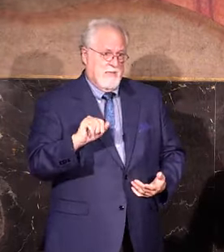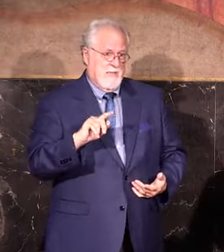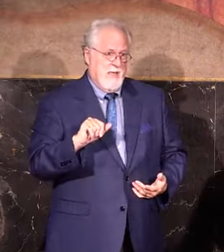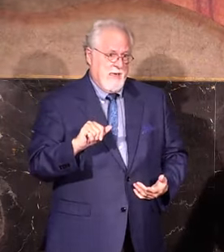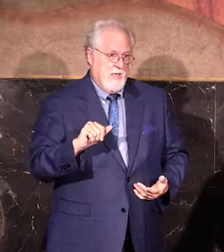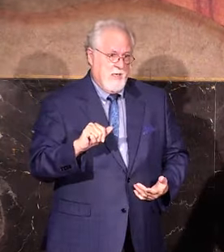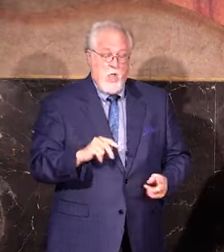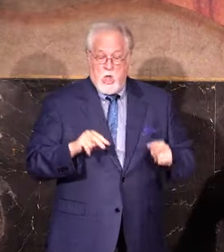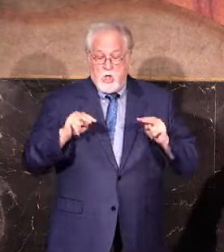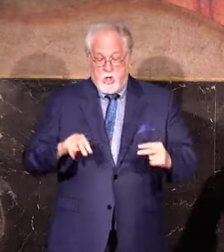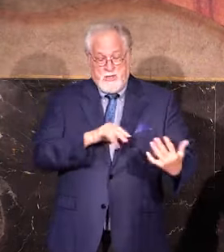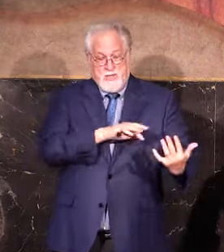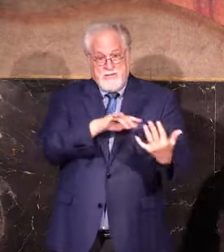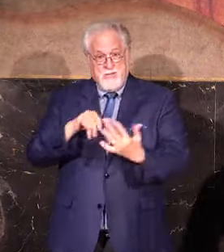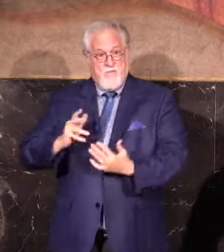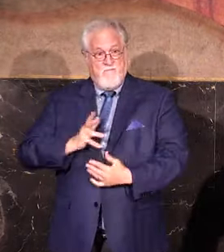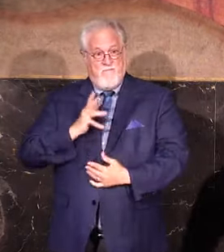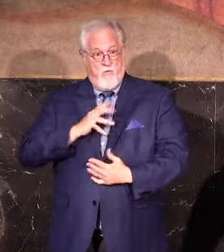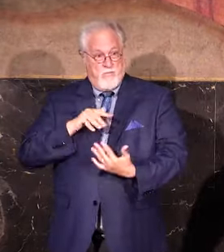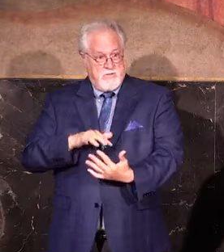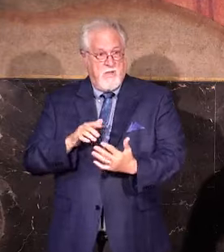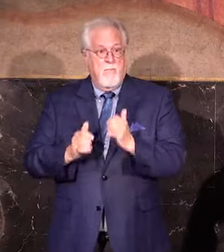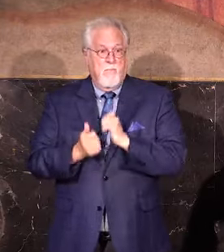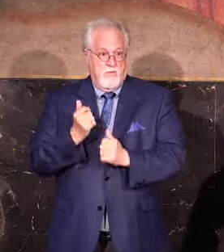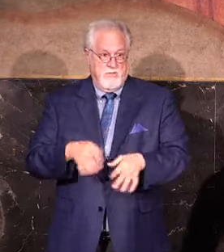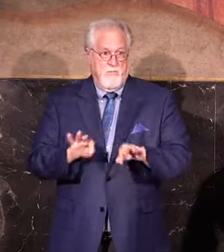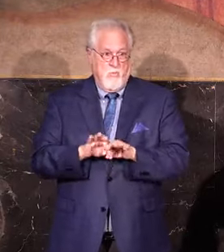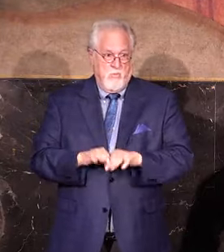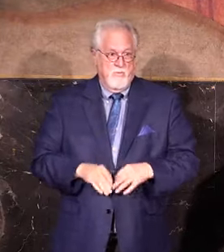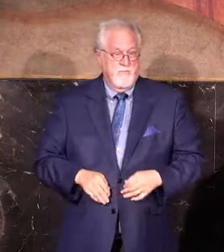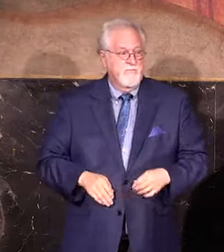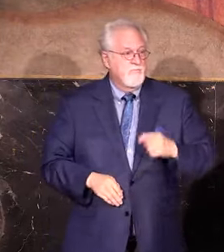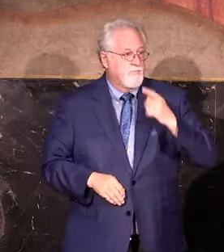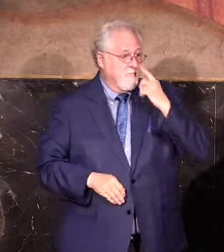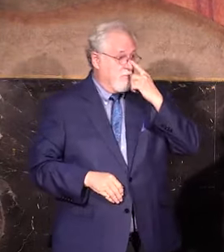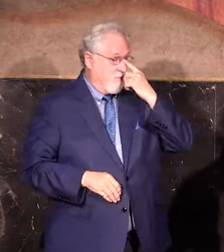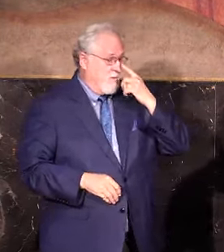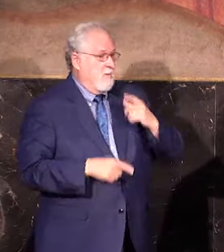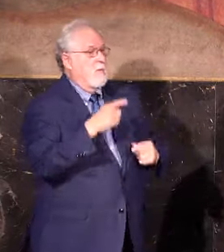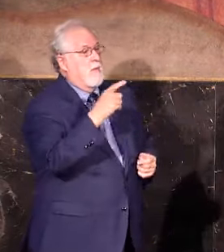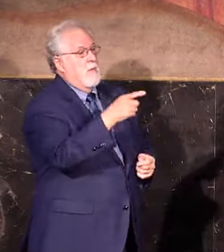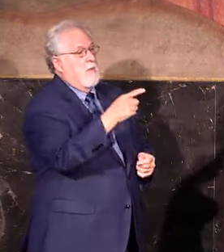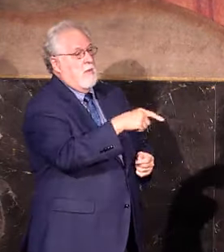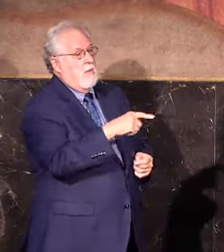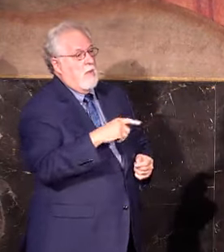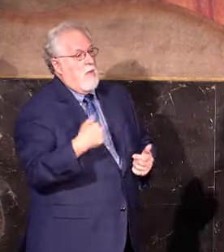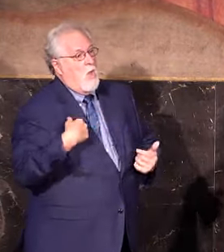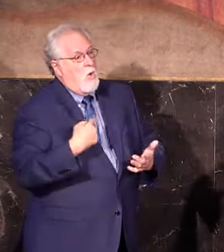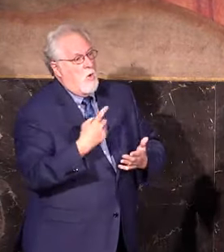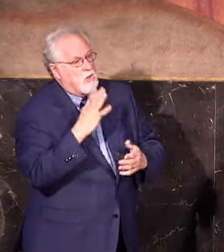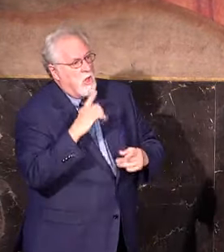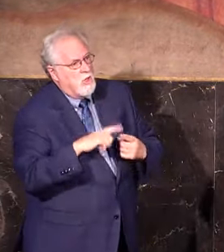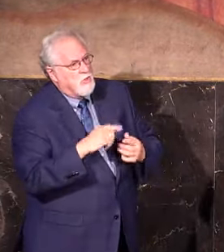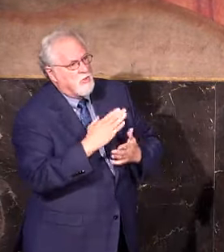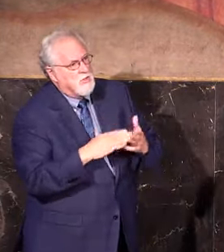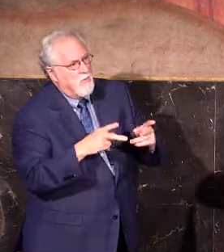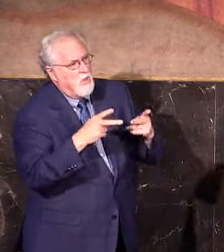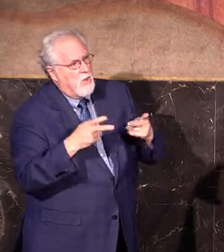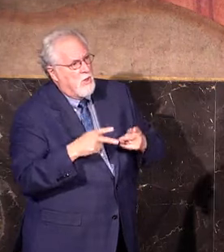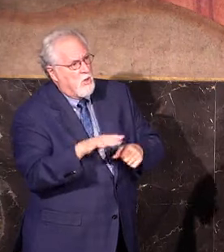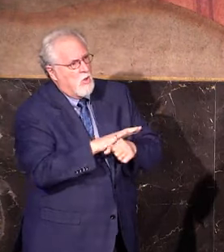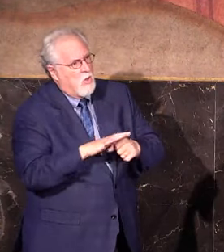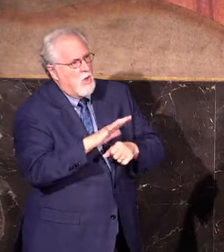looking at those studies, those formal studies, is most important to us. Dr. Please. We this week have talked to some local hospitals, and they